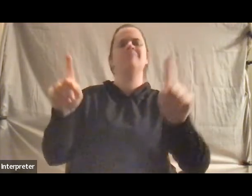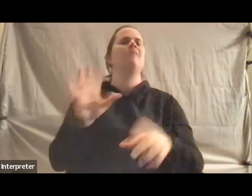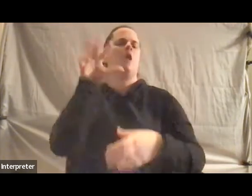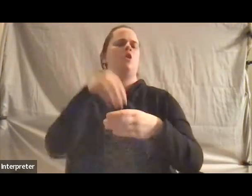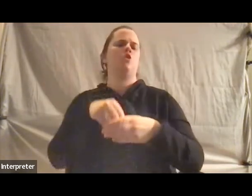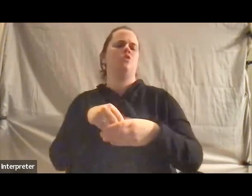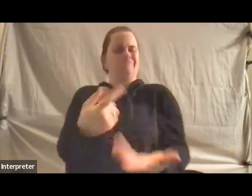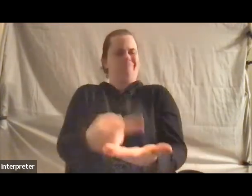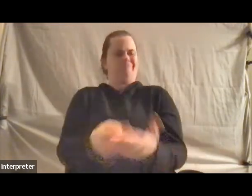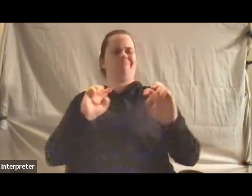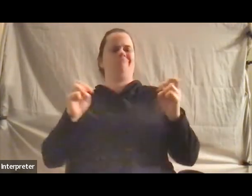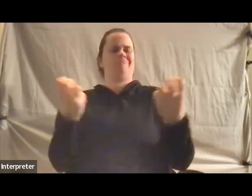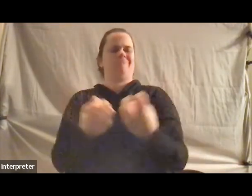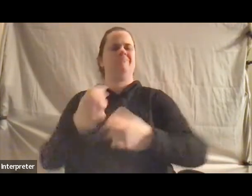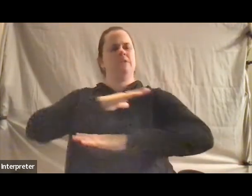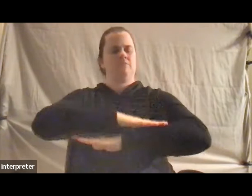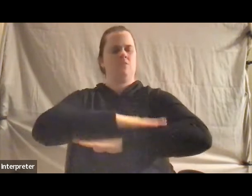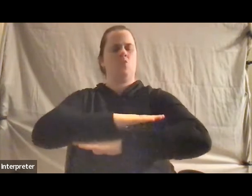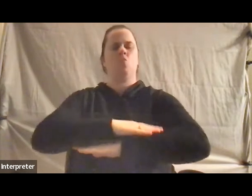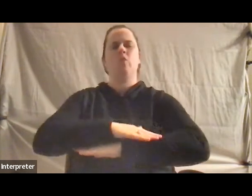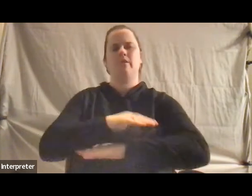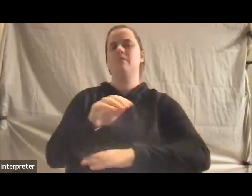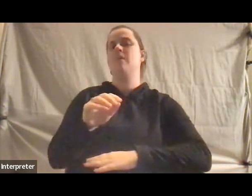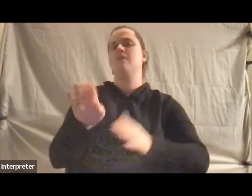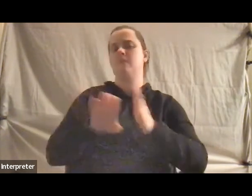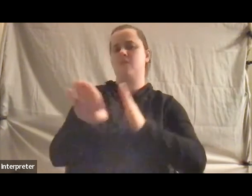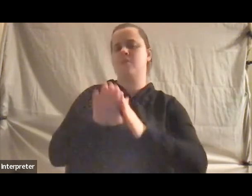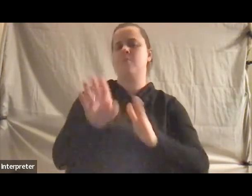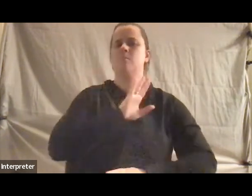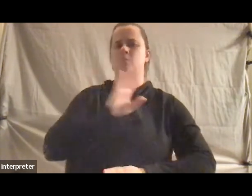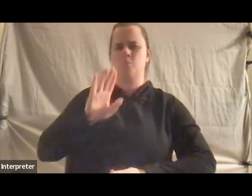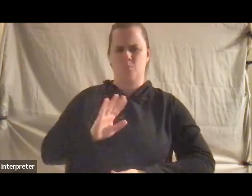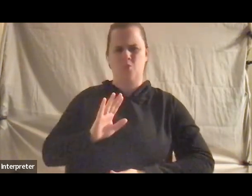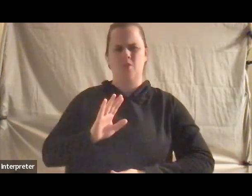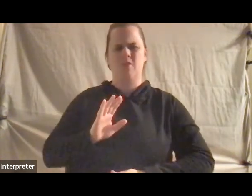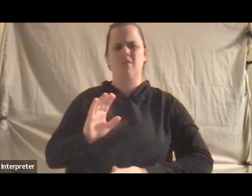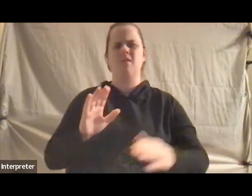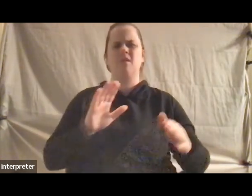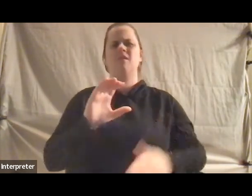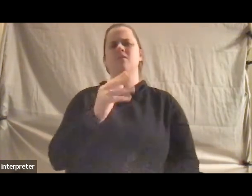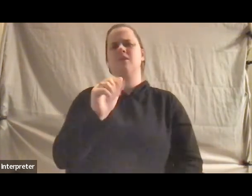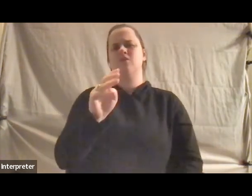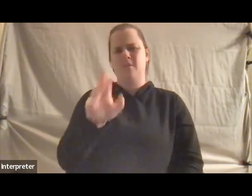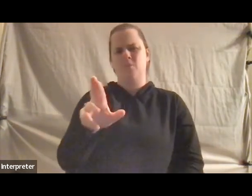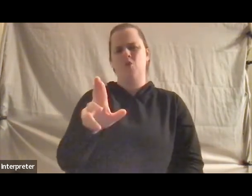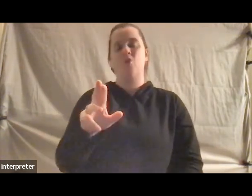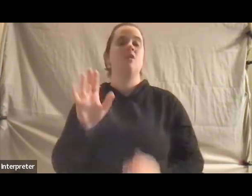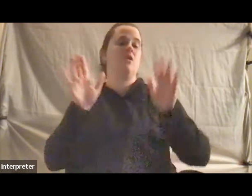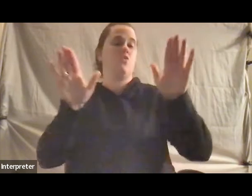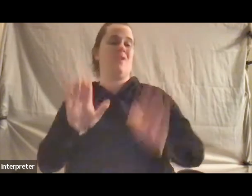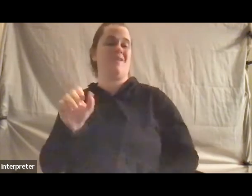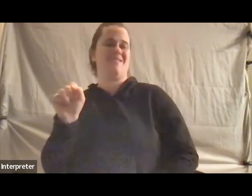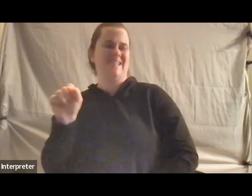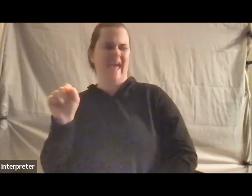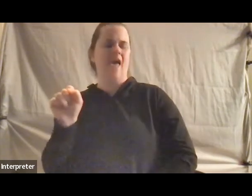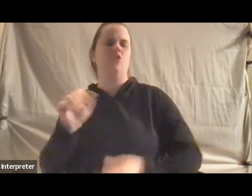discussions with the Economic Development Board, the Tacoma Pierce County Chamber, and Greater Seattle partners. We have also worked